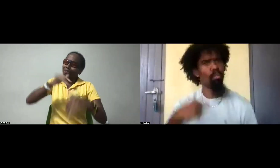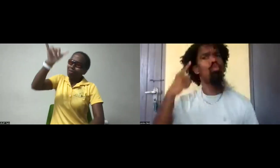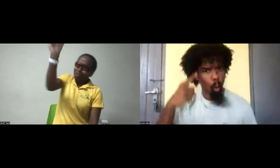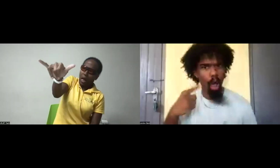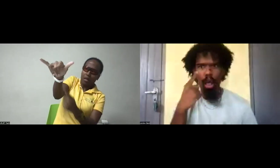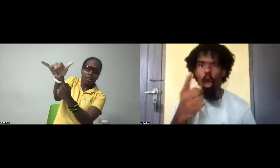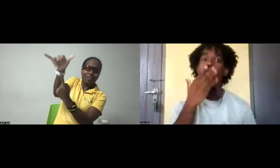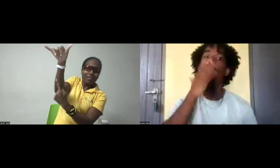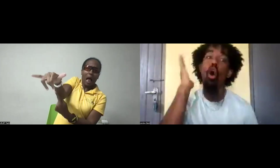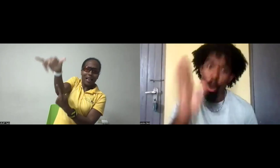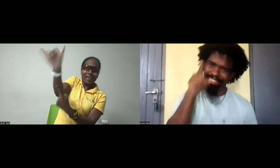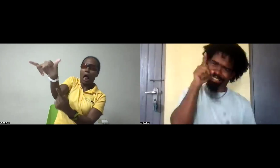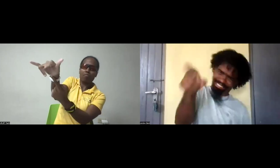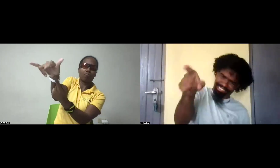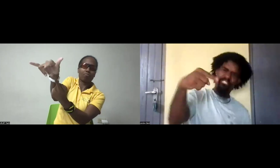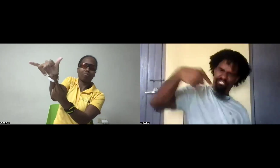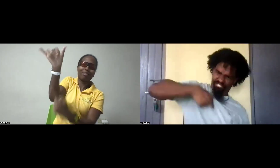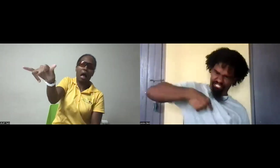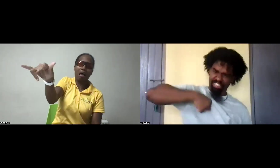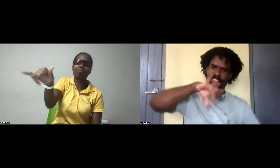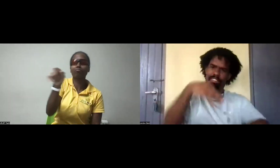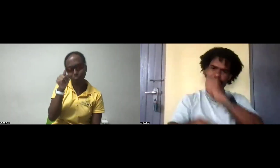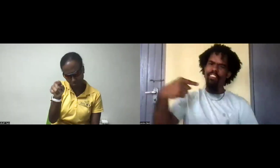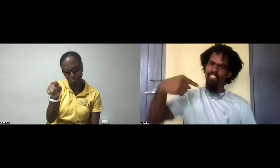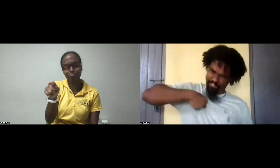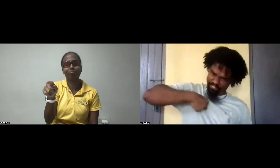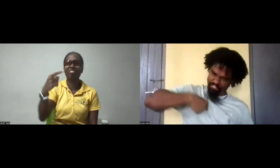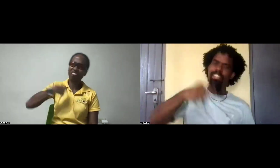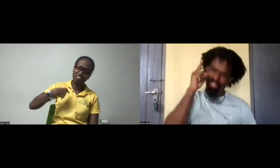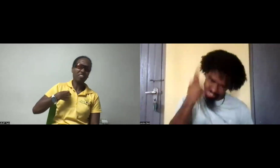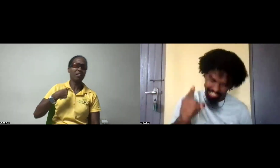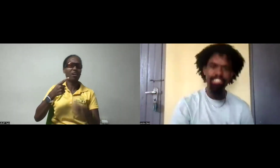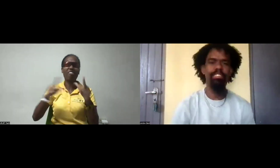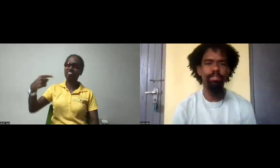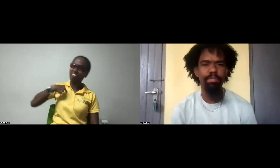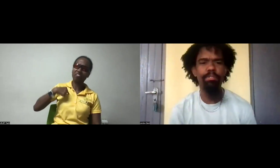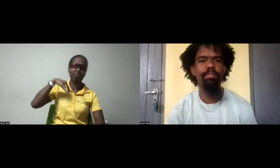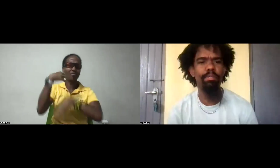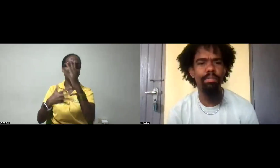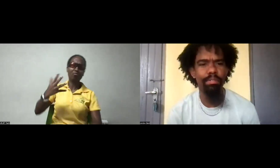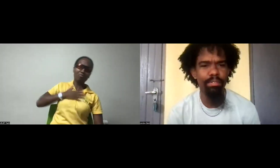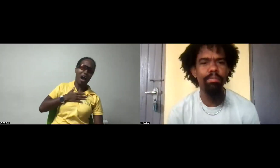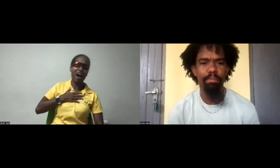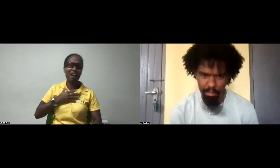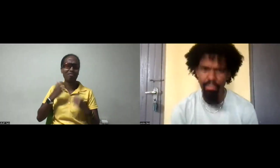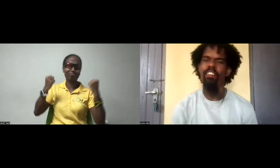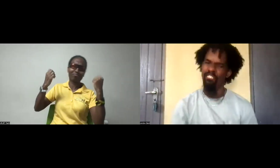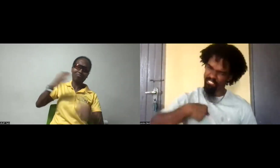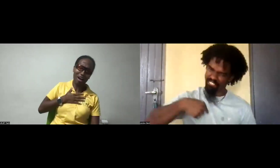signing. So when I see it, I say, yes, this is it. This is it for me, right? Signing